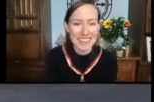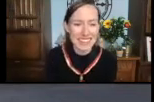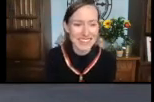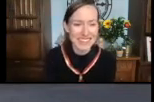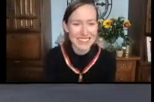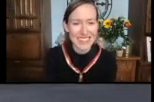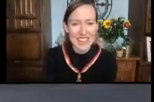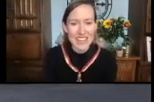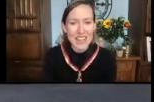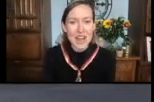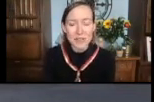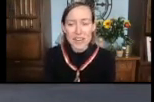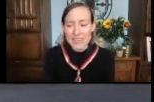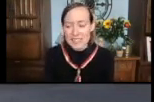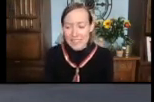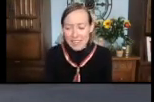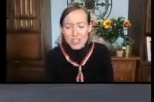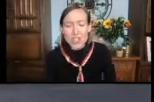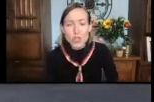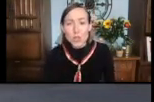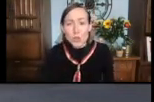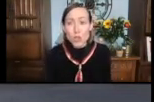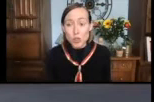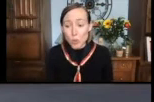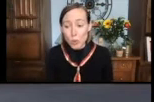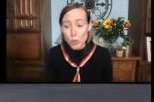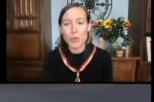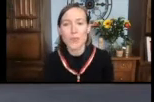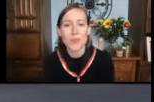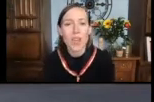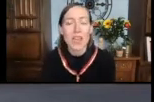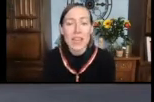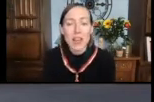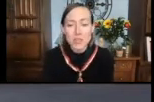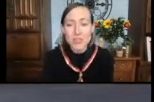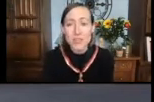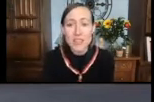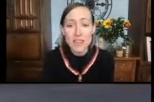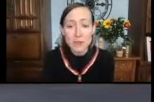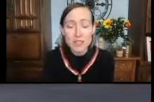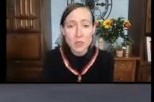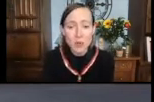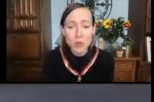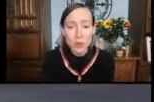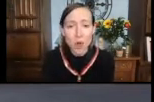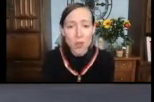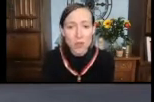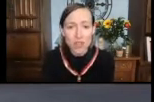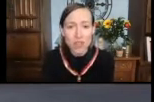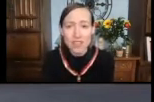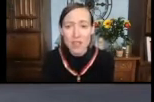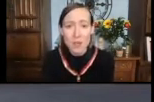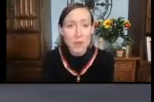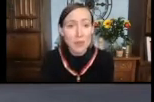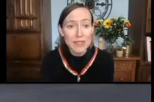Okay. All right. Signs that you could use in school. Now, I don't have time to keep going through all of